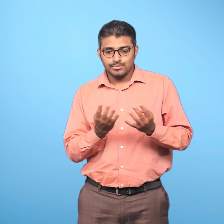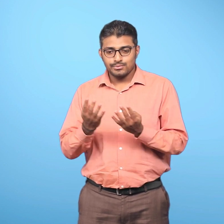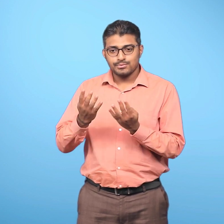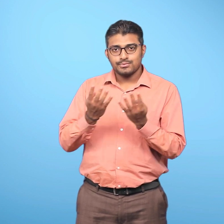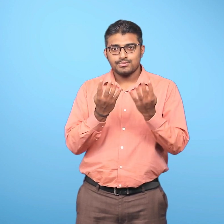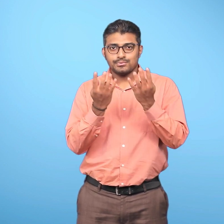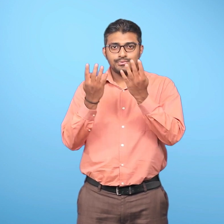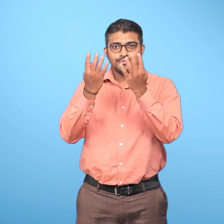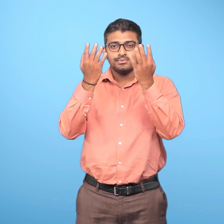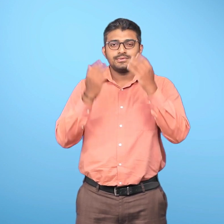evaporation,